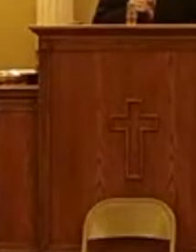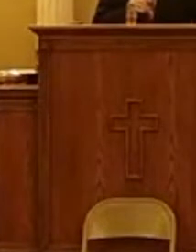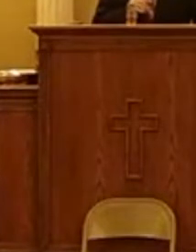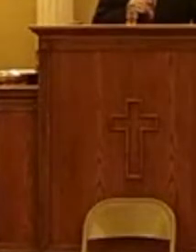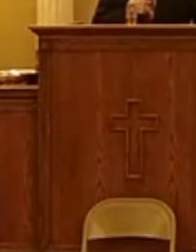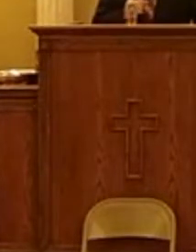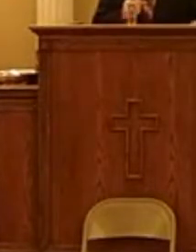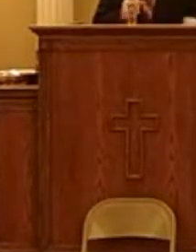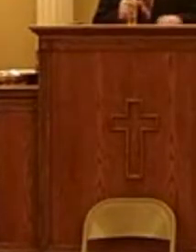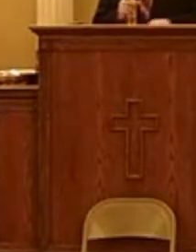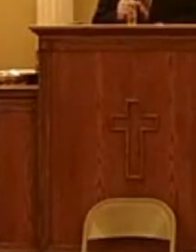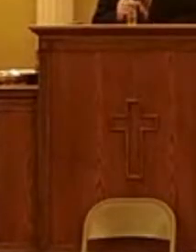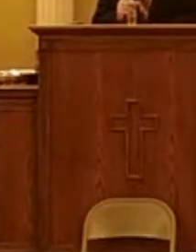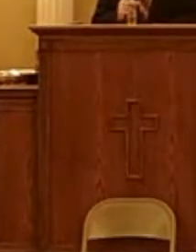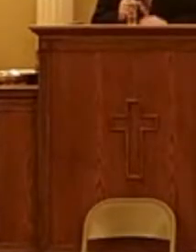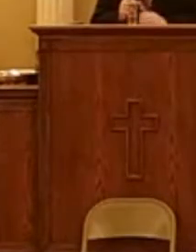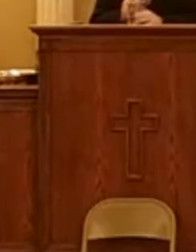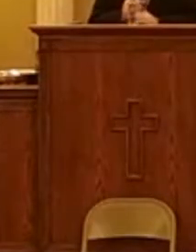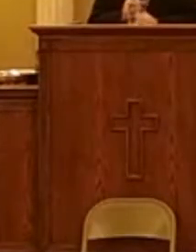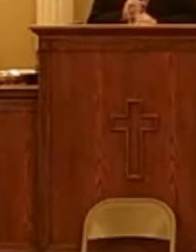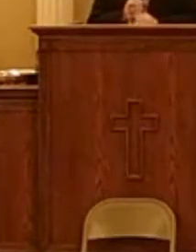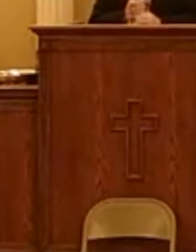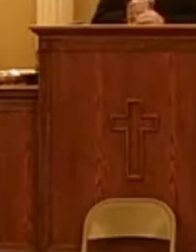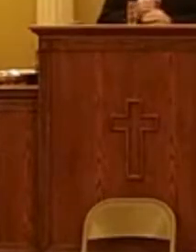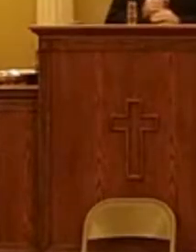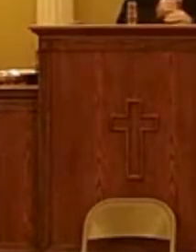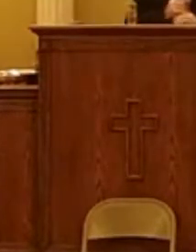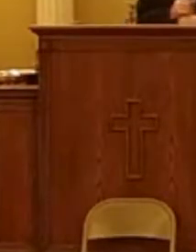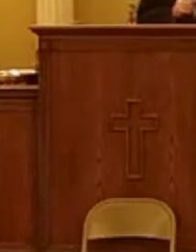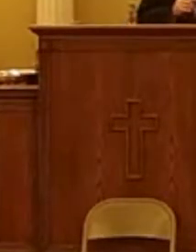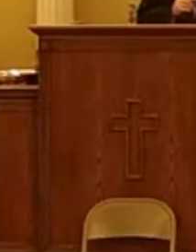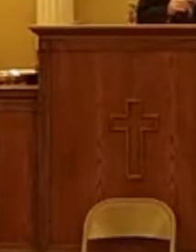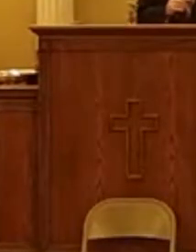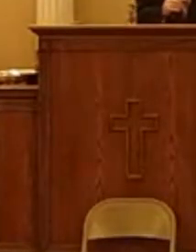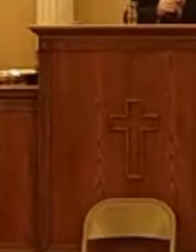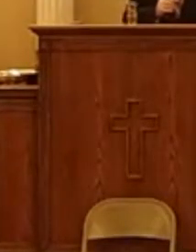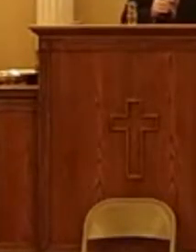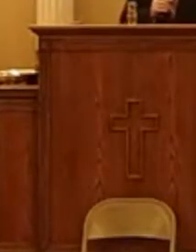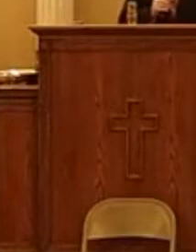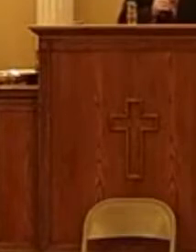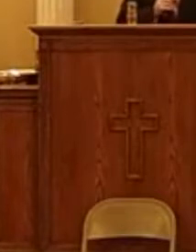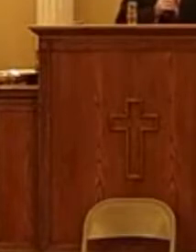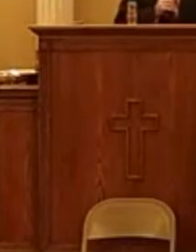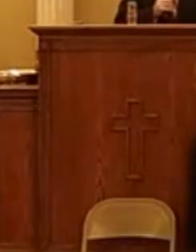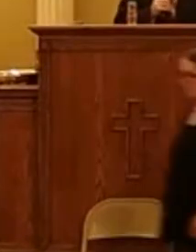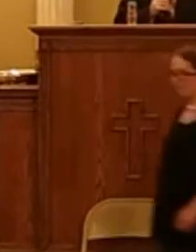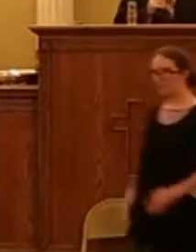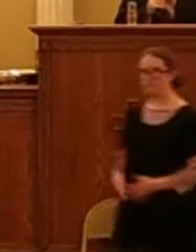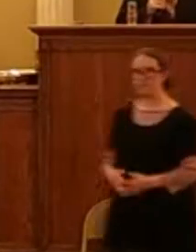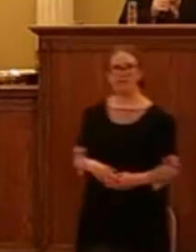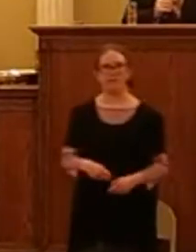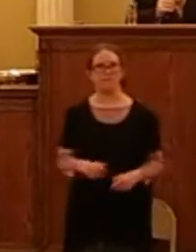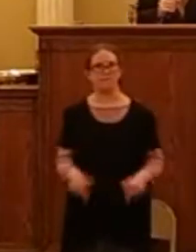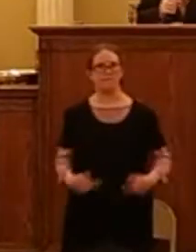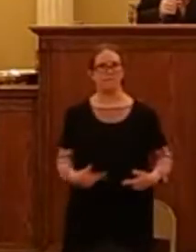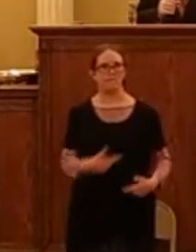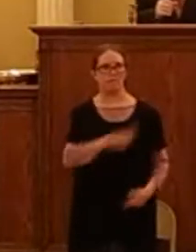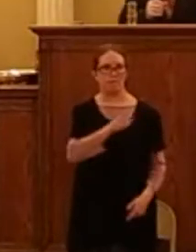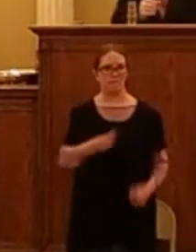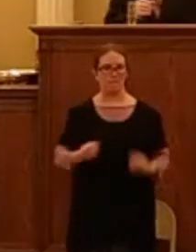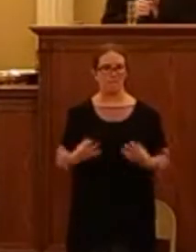I have come to the conclusion after having lived for the Lord these many years